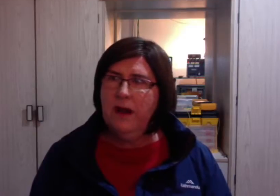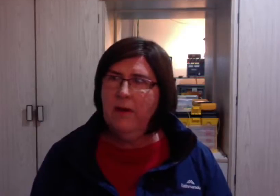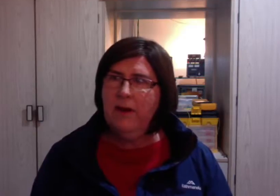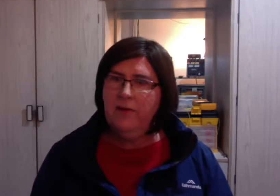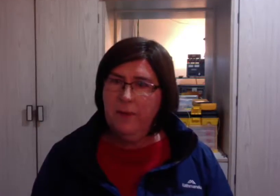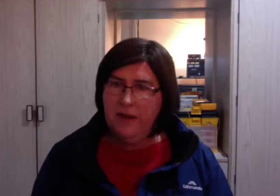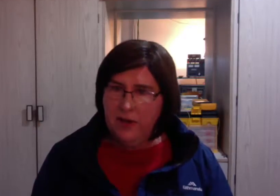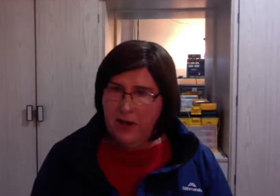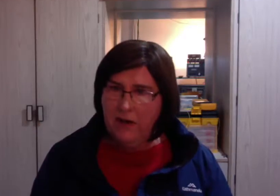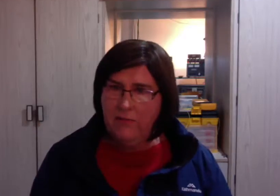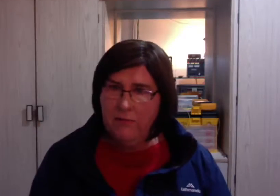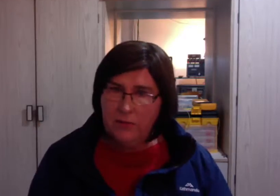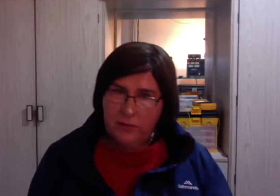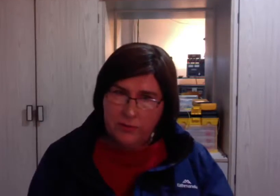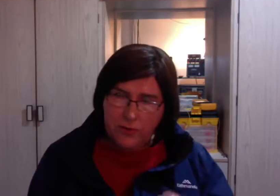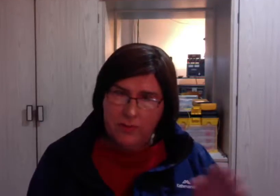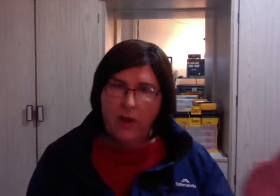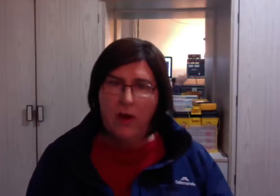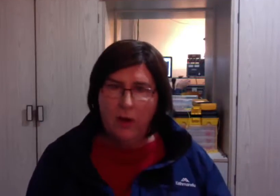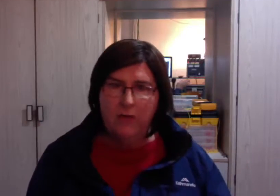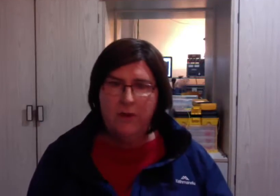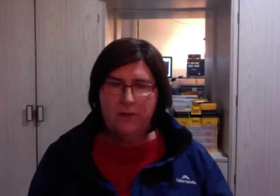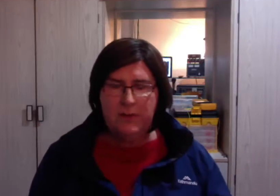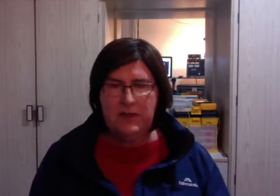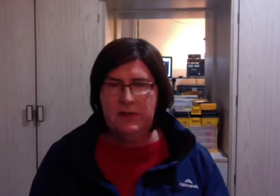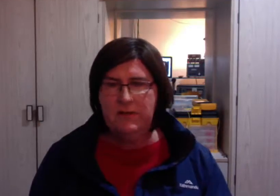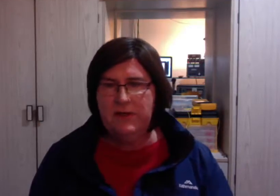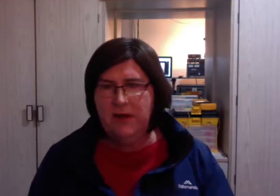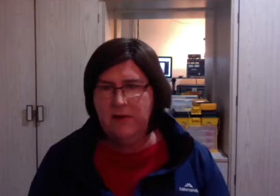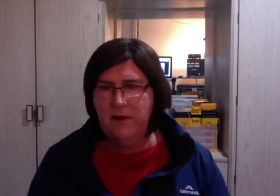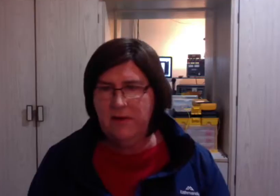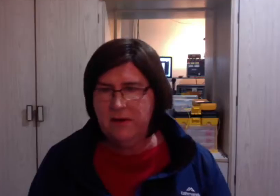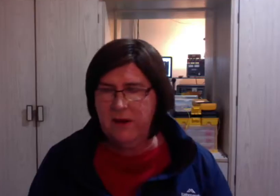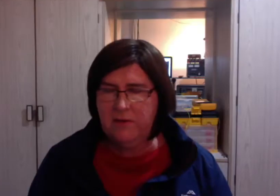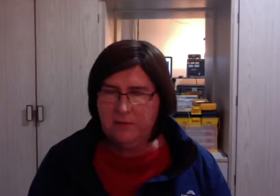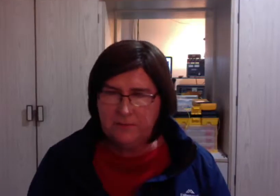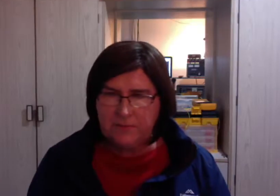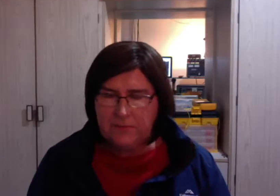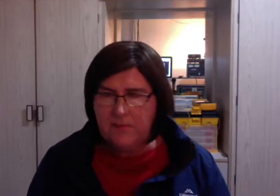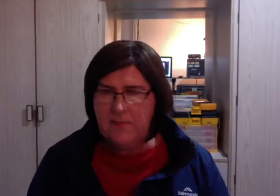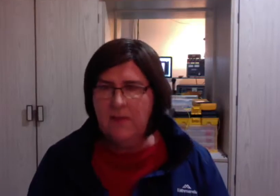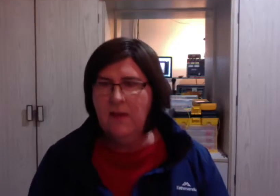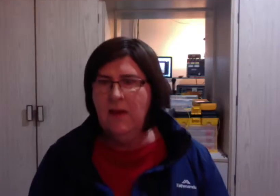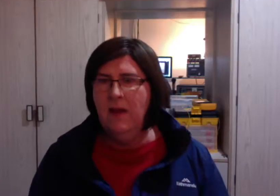carrying a spare tyre for your trip over, particularly if you intend to drive on gravel.